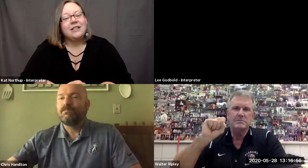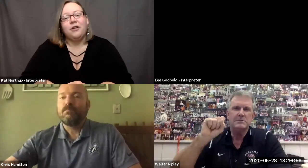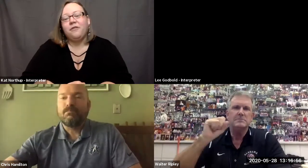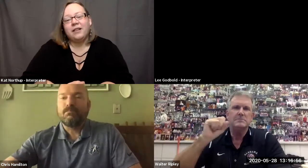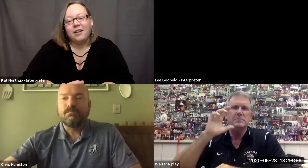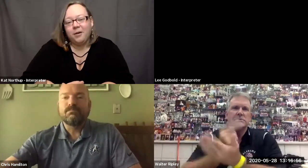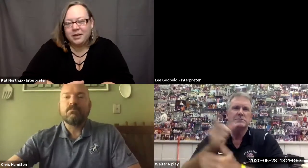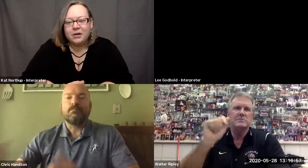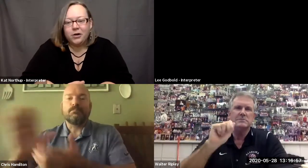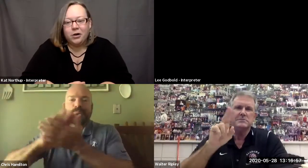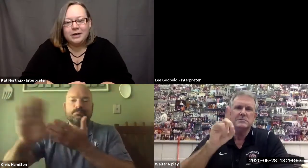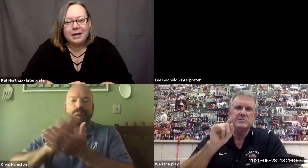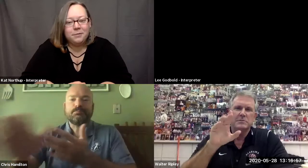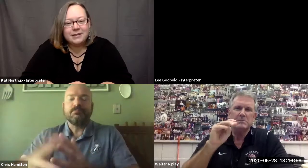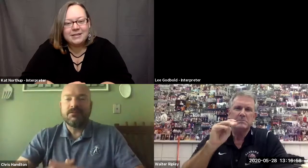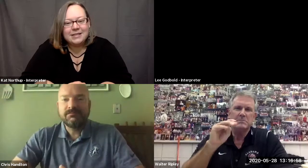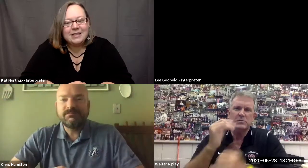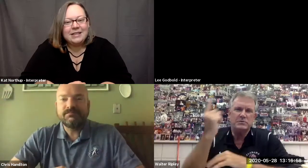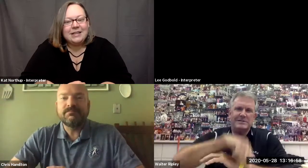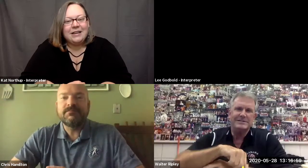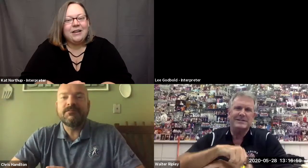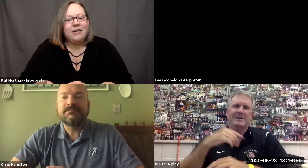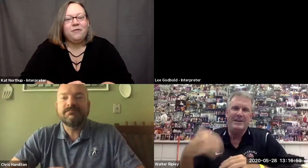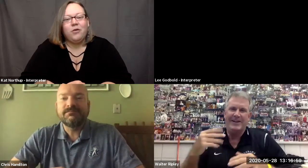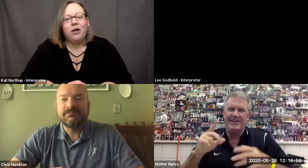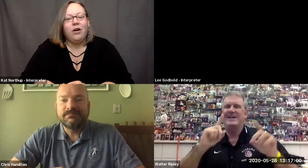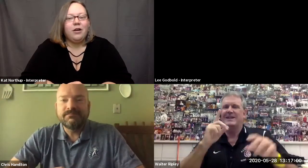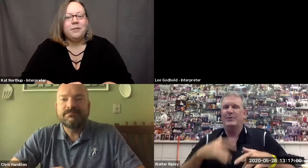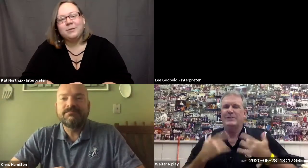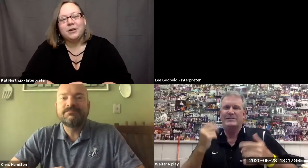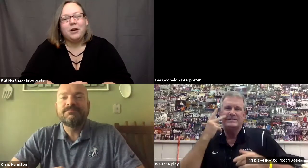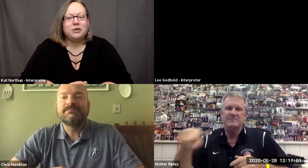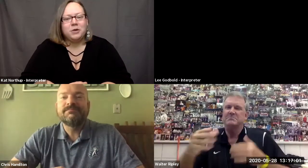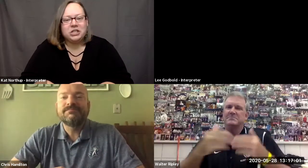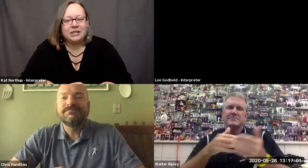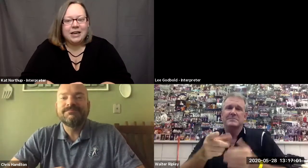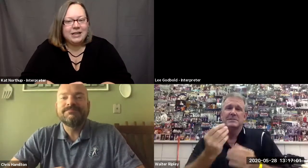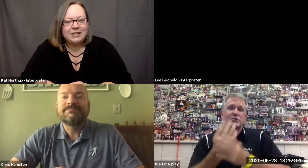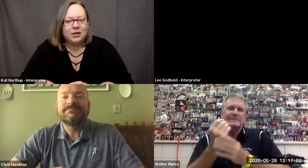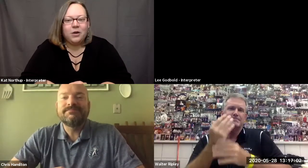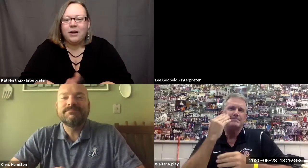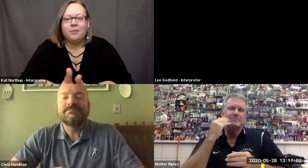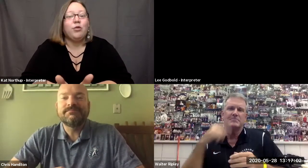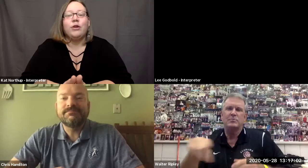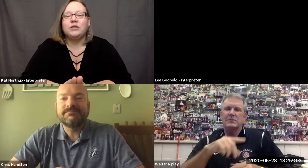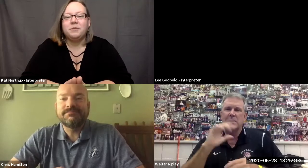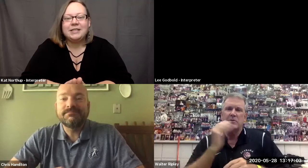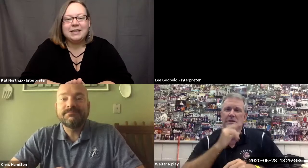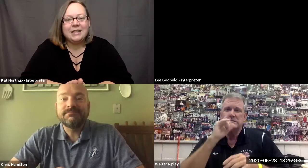They're finally coming here on campus for our commencement graduation day, so I'm thrilled to be seeing